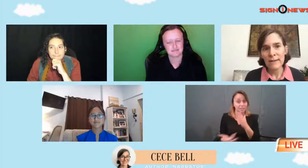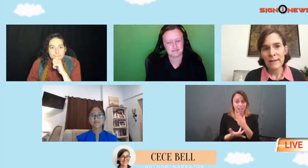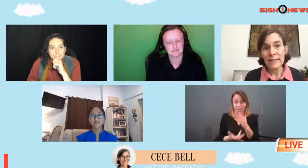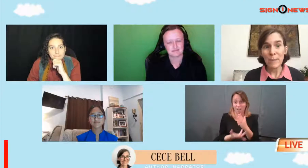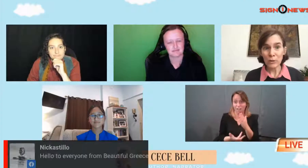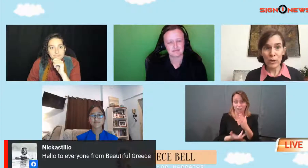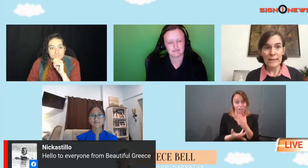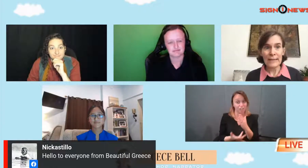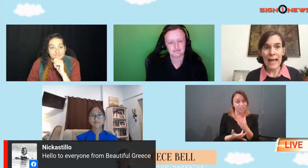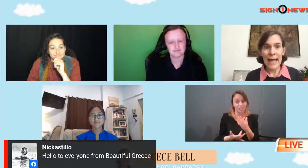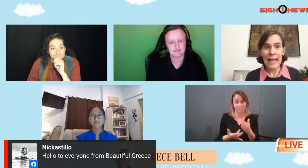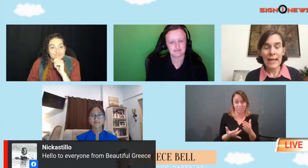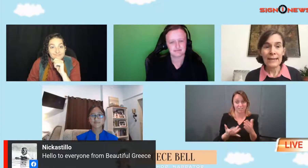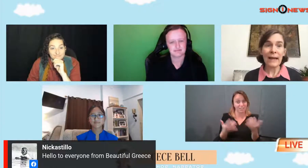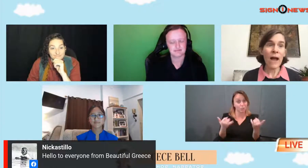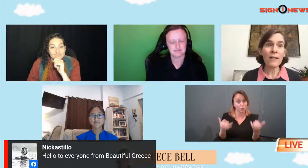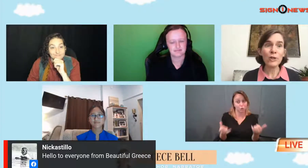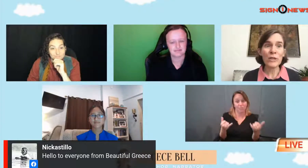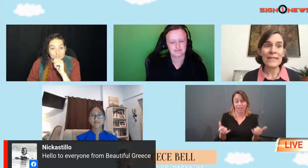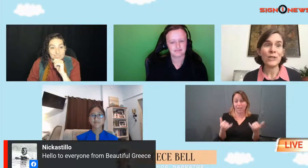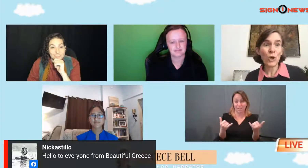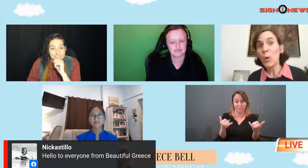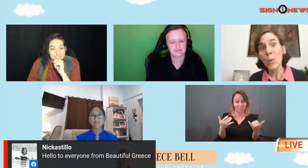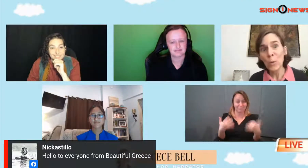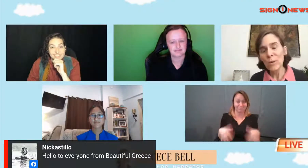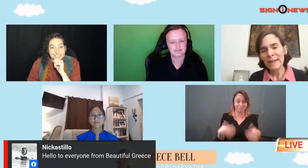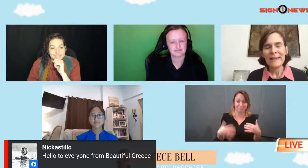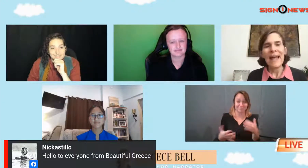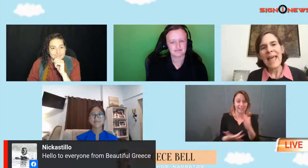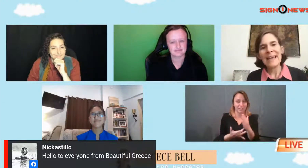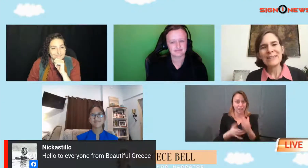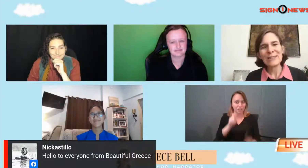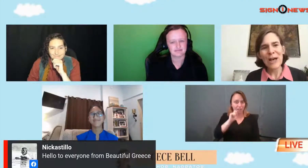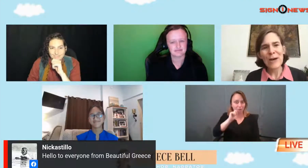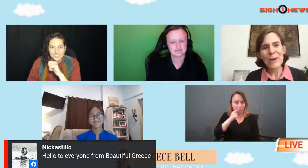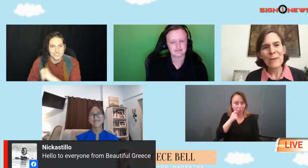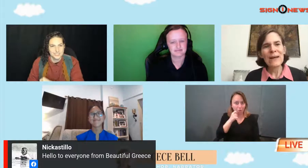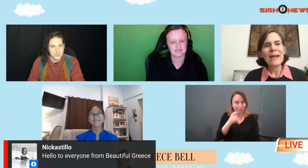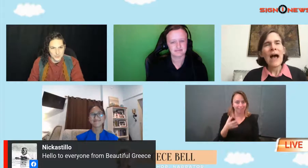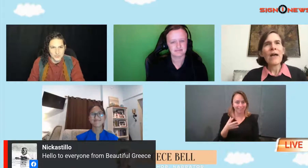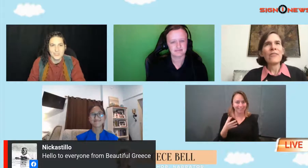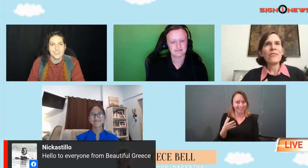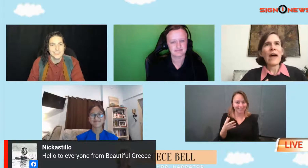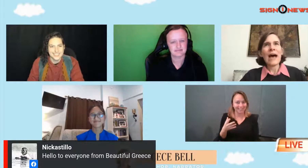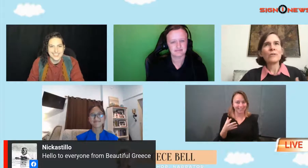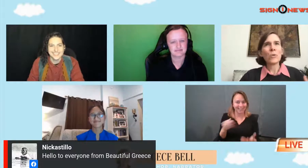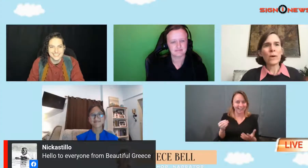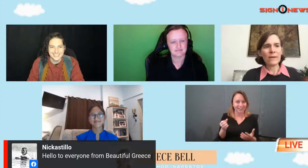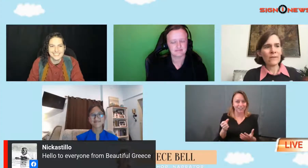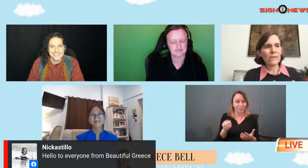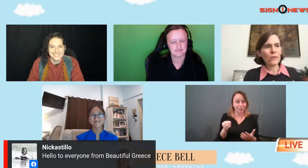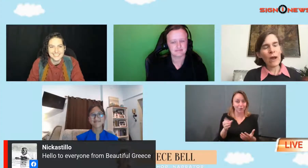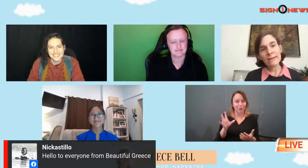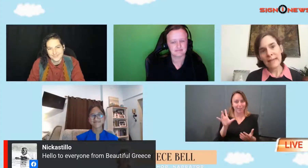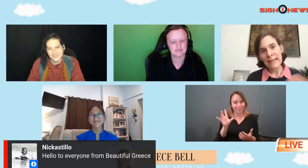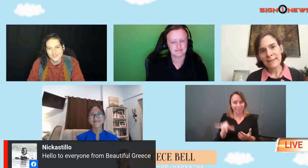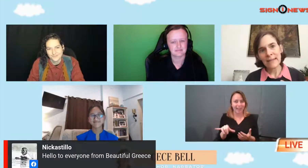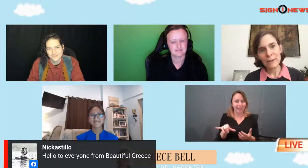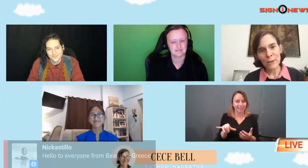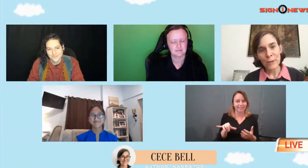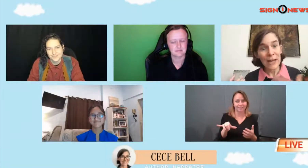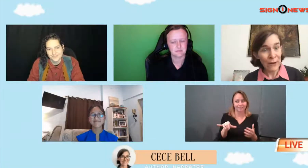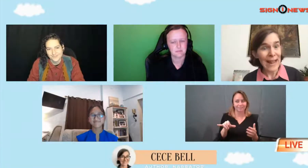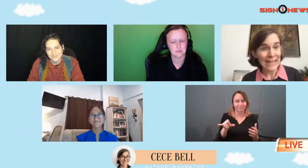technology, especially today, technology is cool. And so that sort of